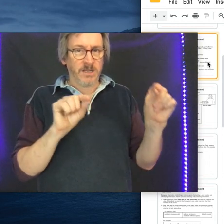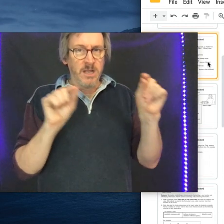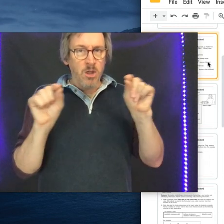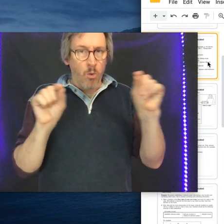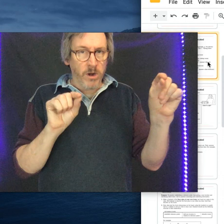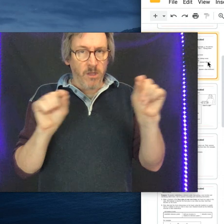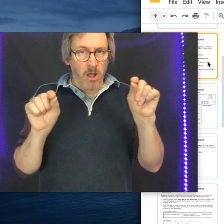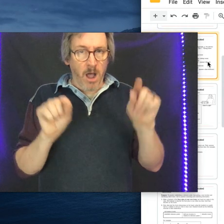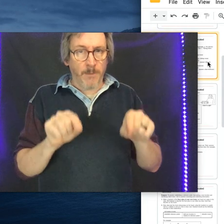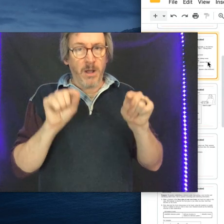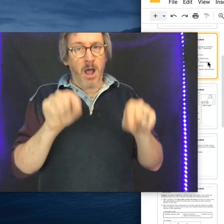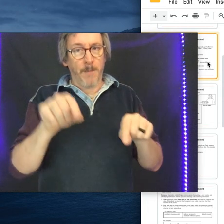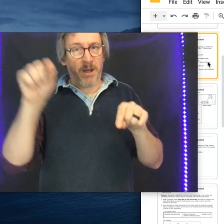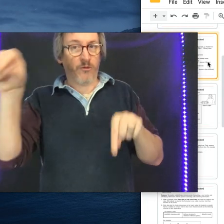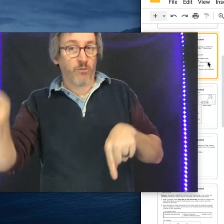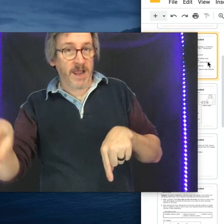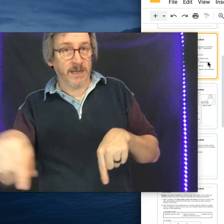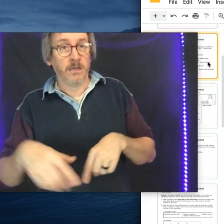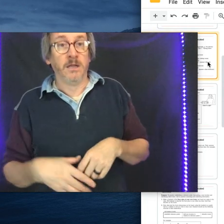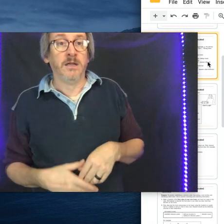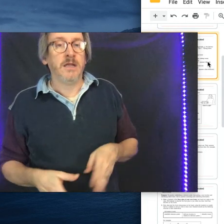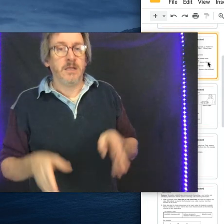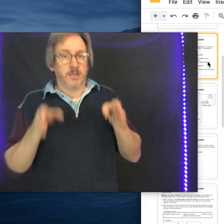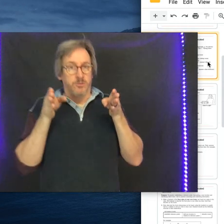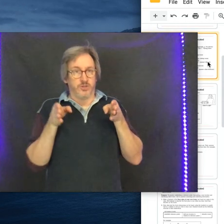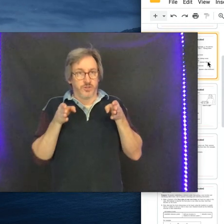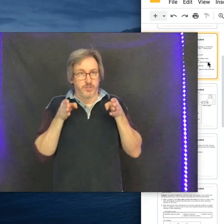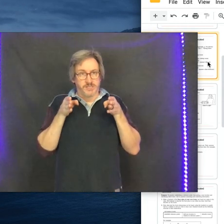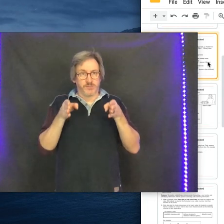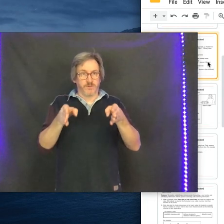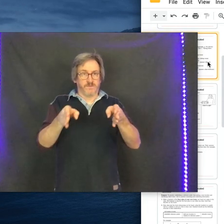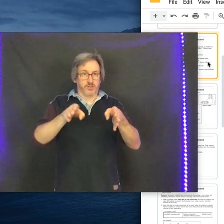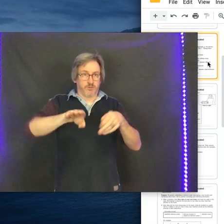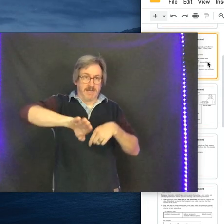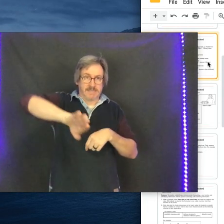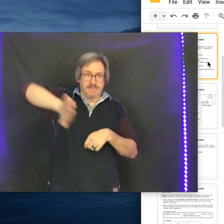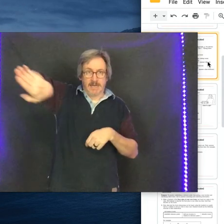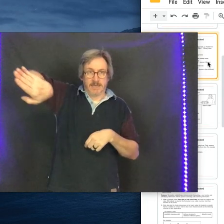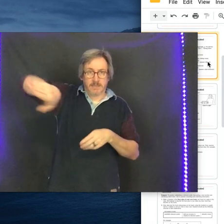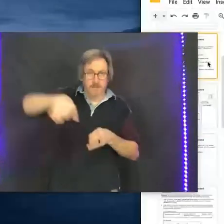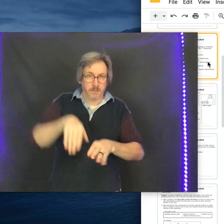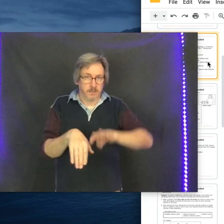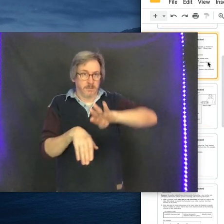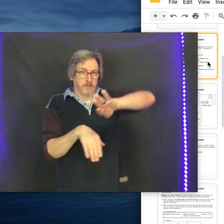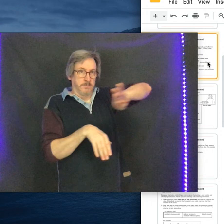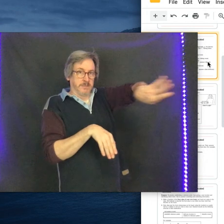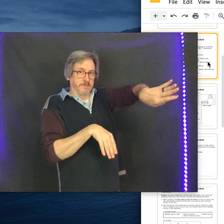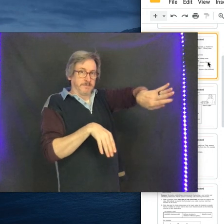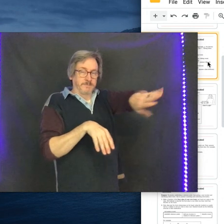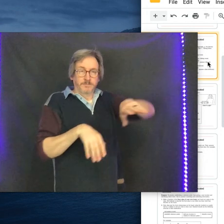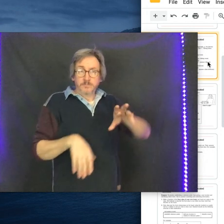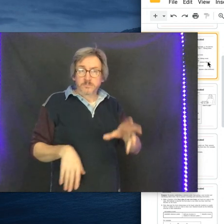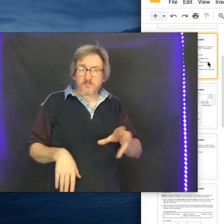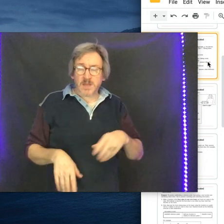left. We're up on the right. Just sort of try to sign it.